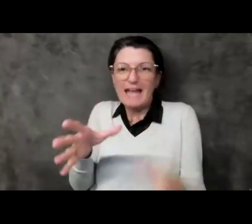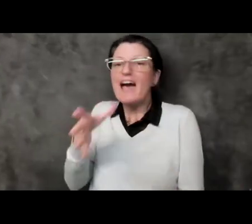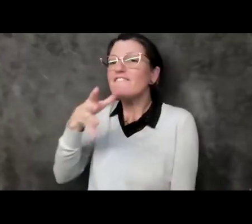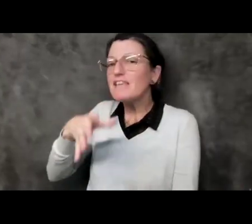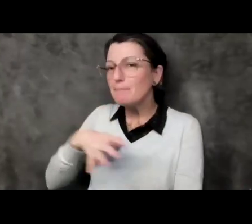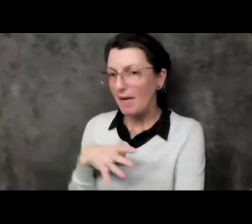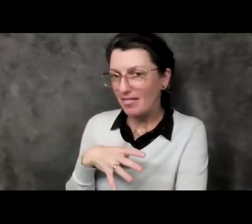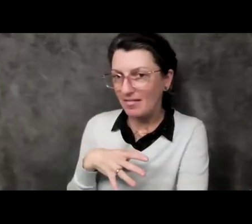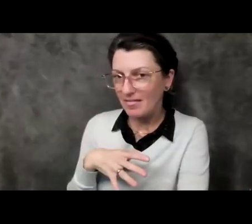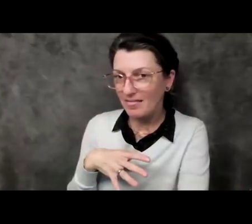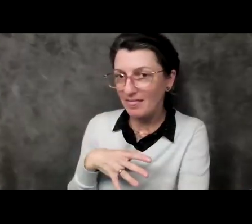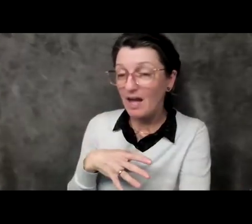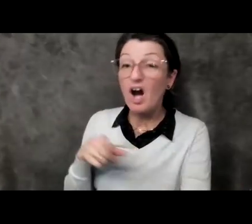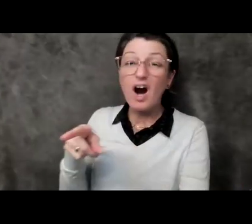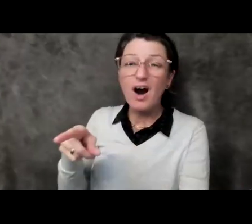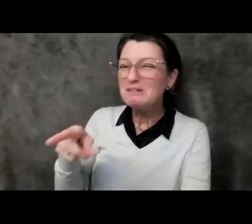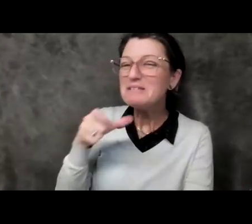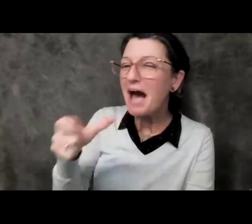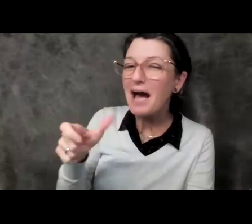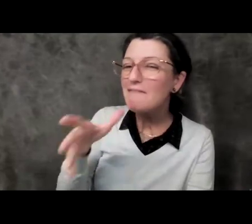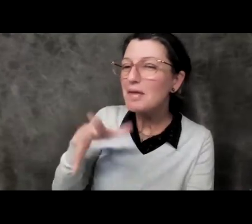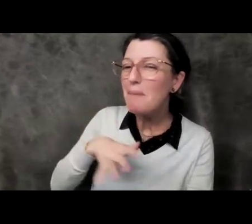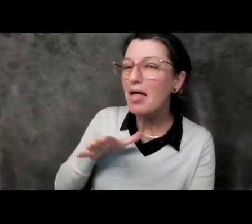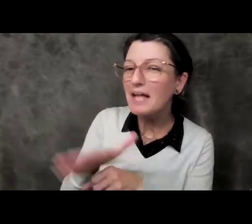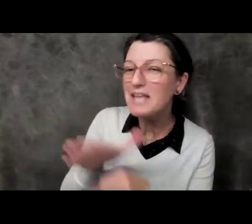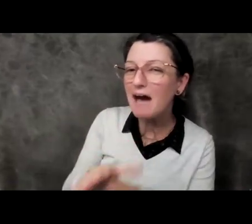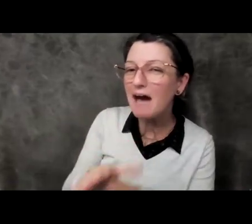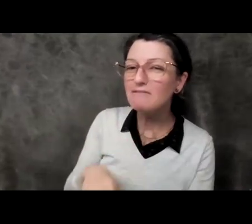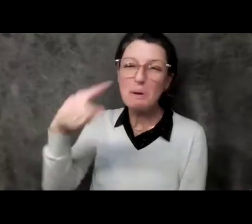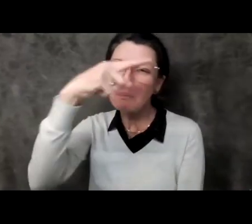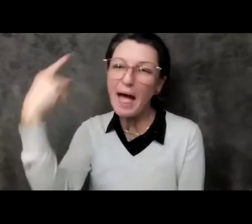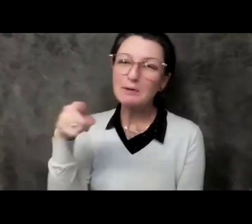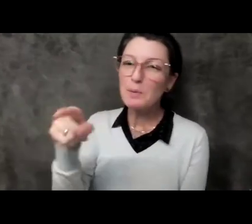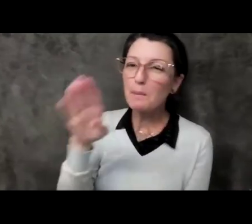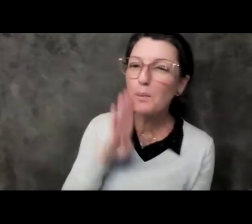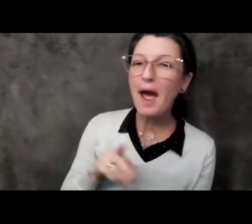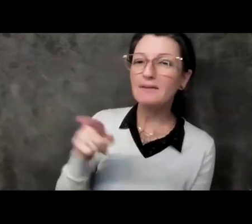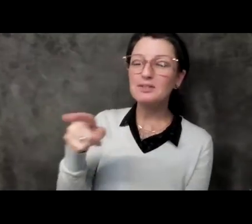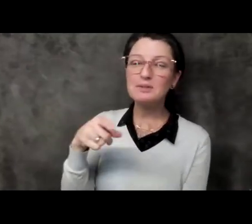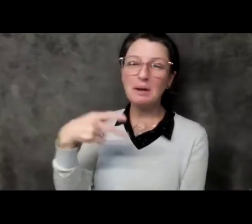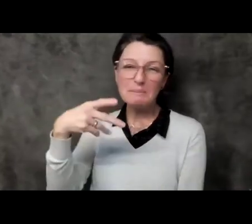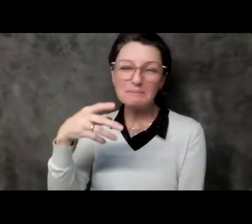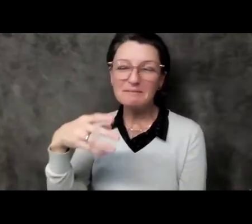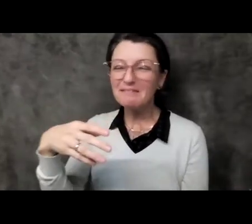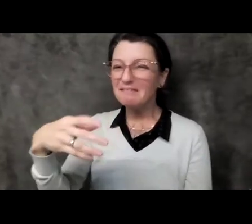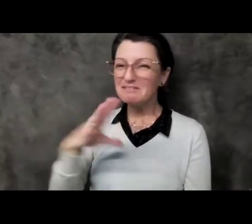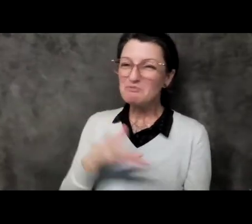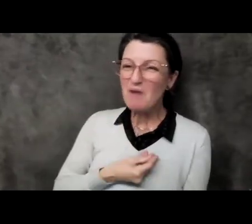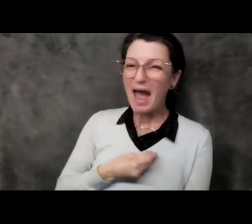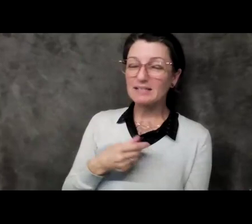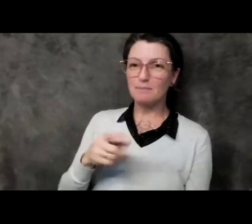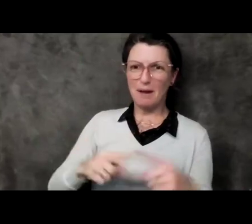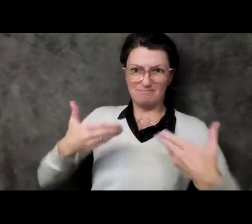not female enough, or black or brown, trans female, or female like me, cis, butch, and